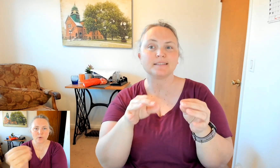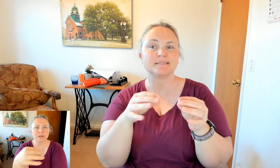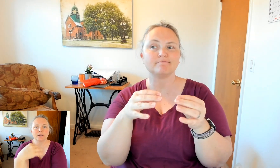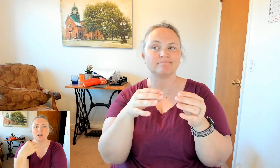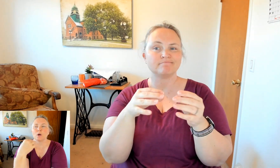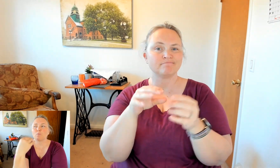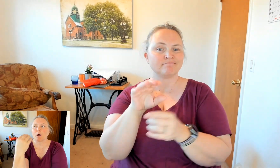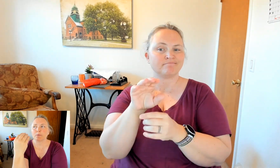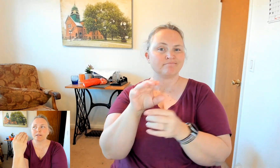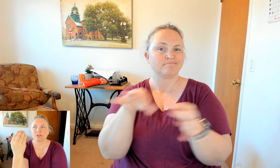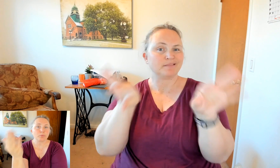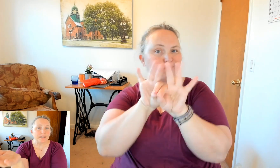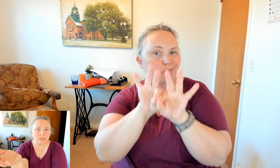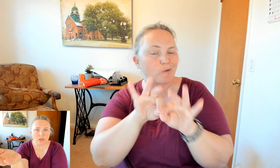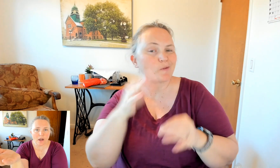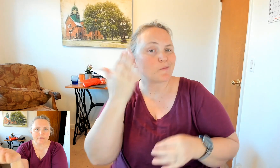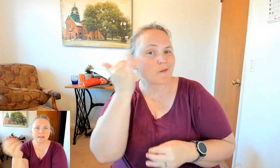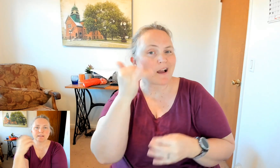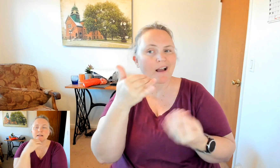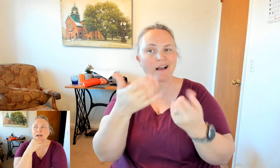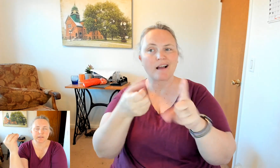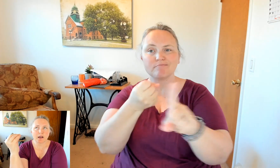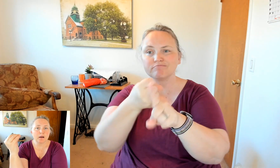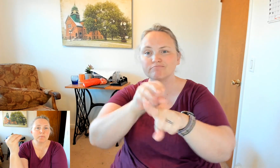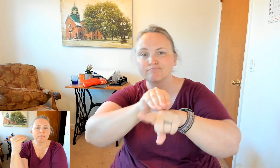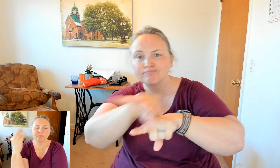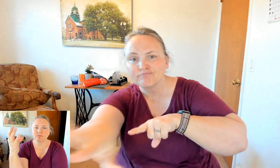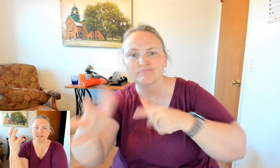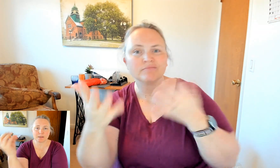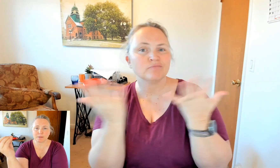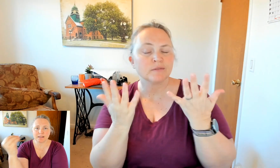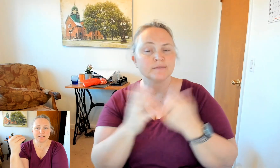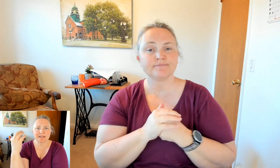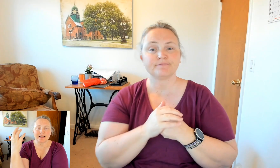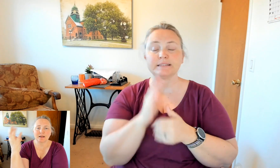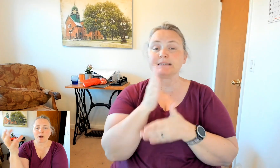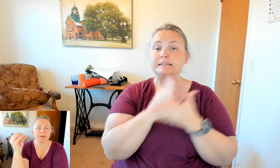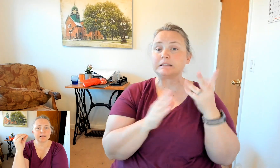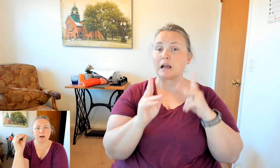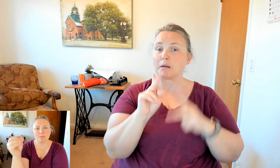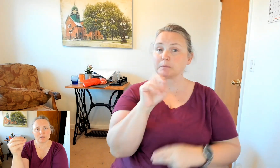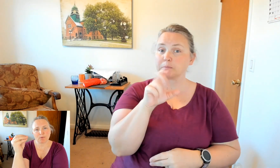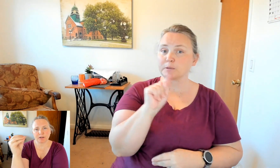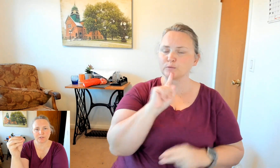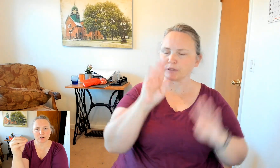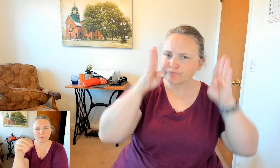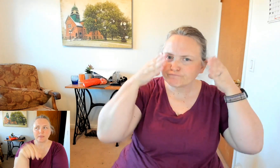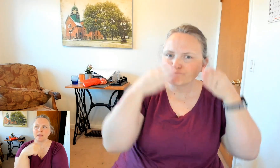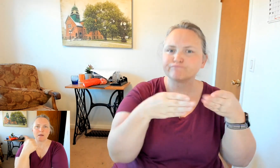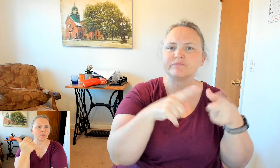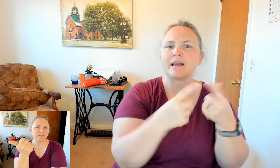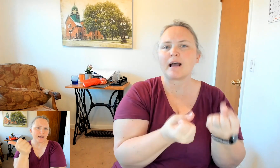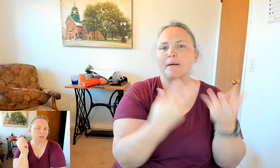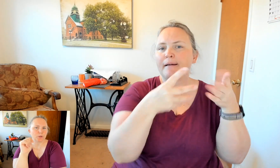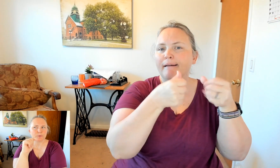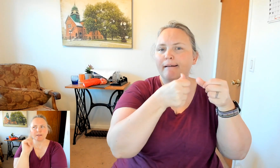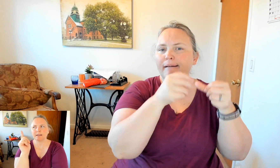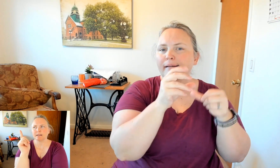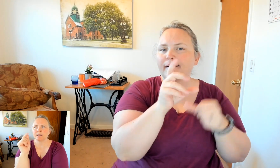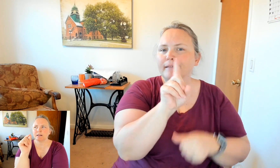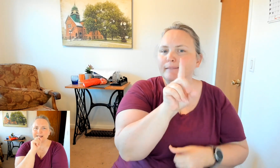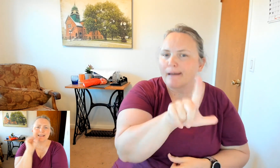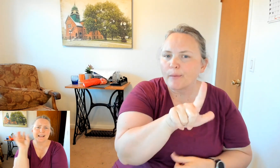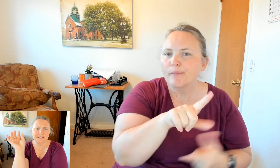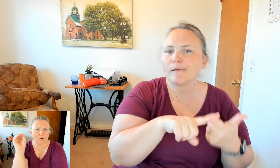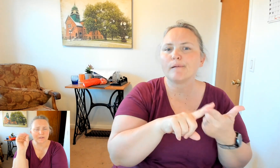was it important? What was the reach of it? Some disciplines and departments are much more concerned with the number of downloads